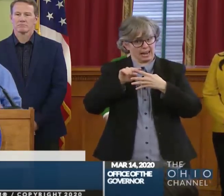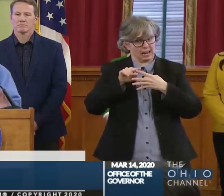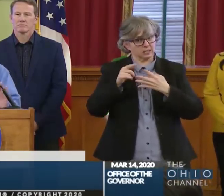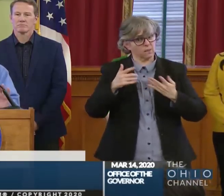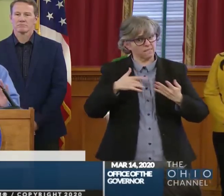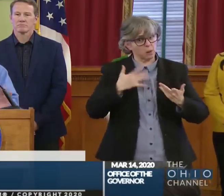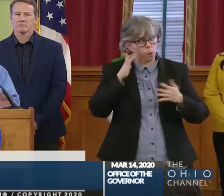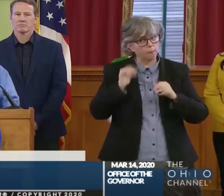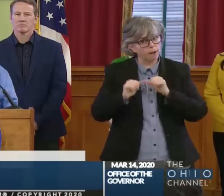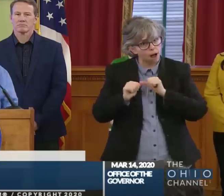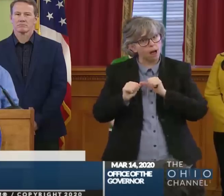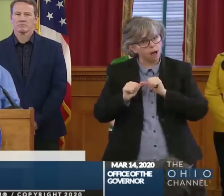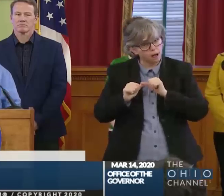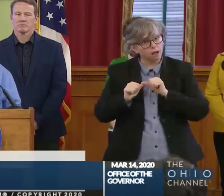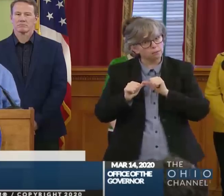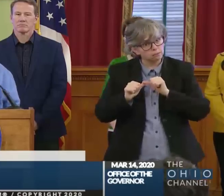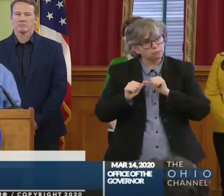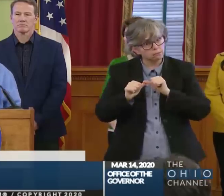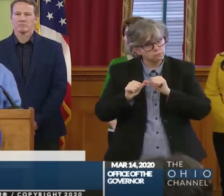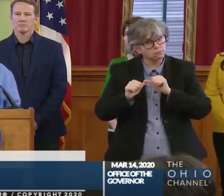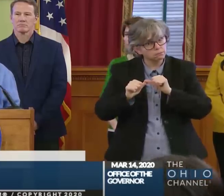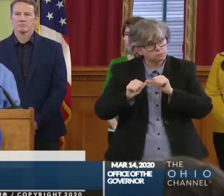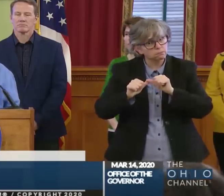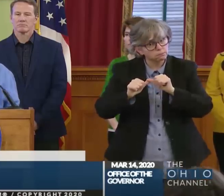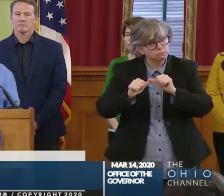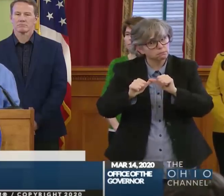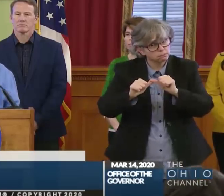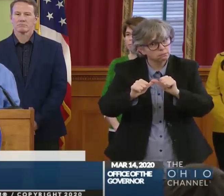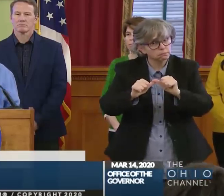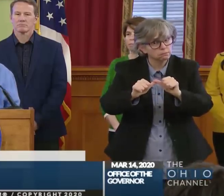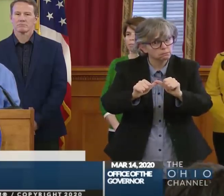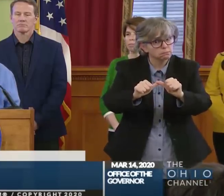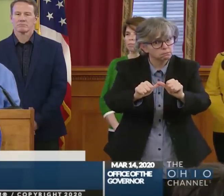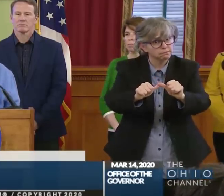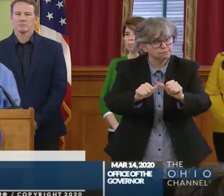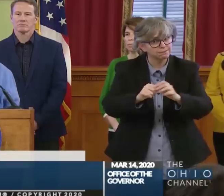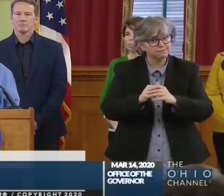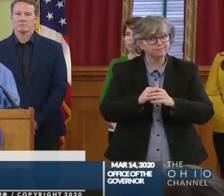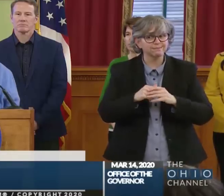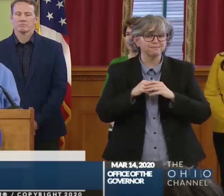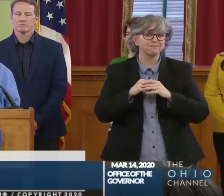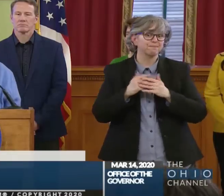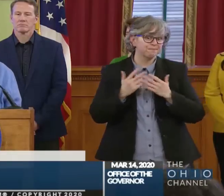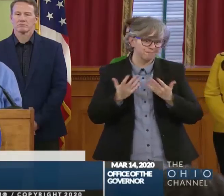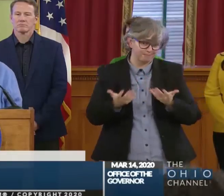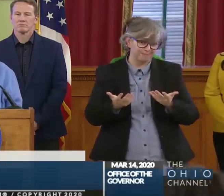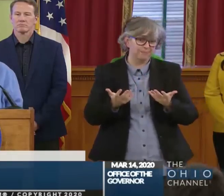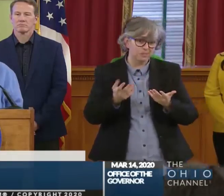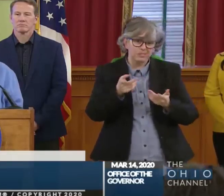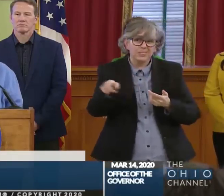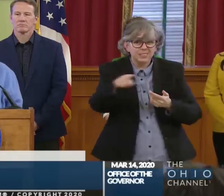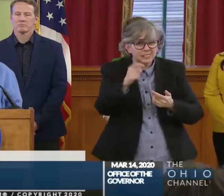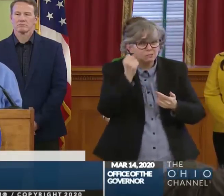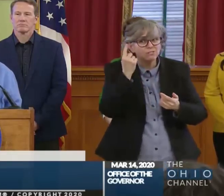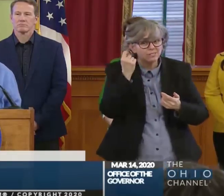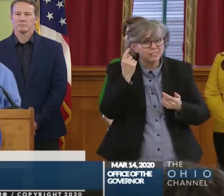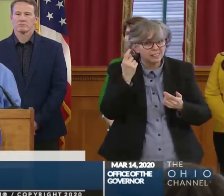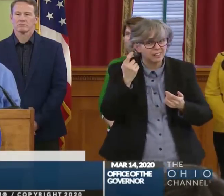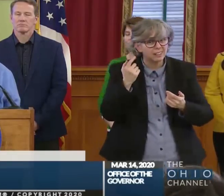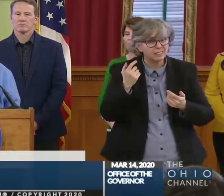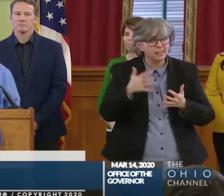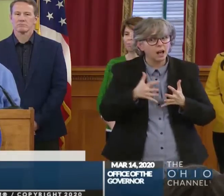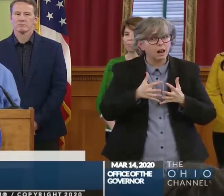so we need to kind of get our head wrapped around this. This has been a long week. A lot has